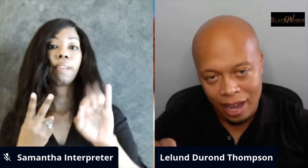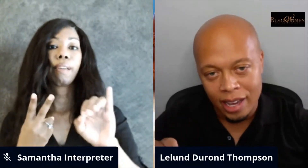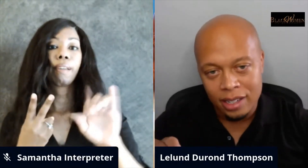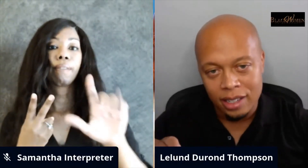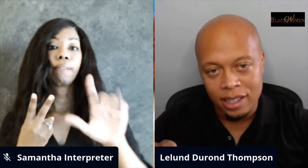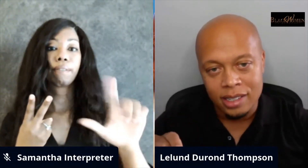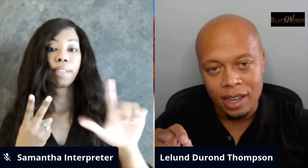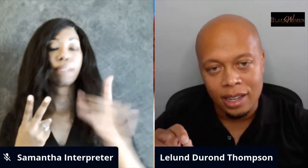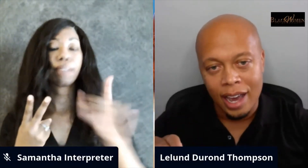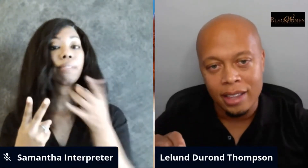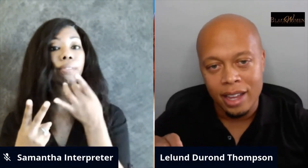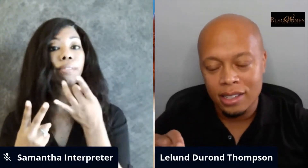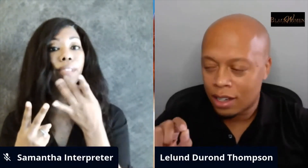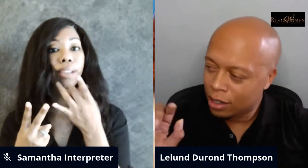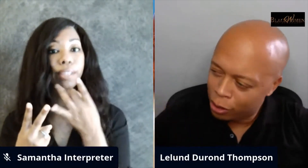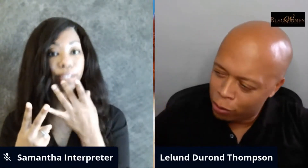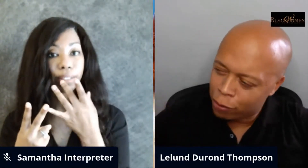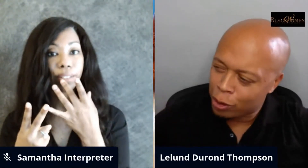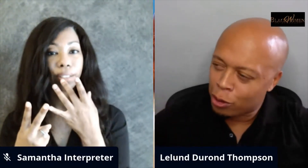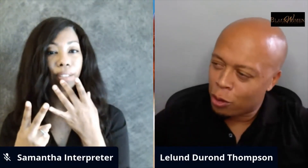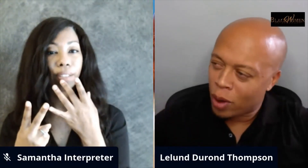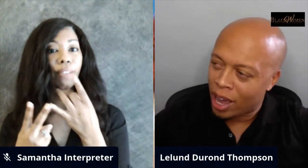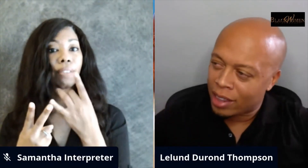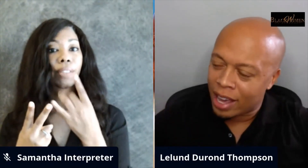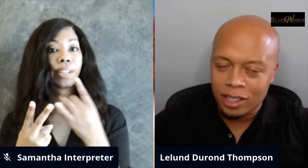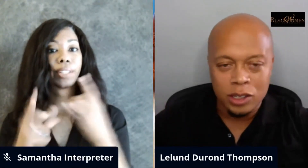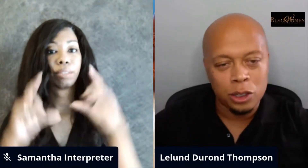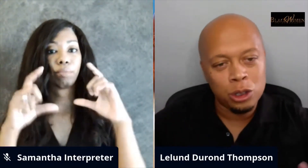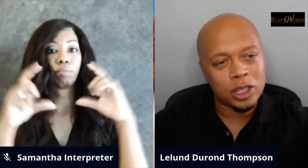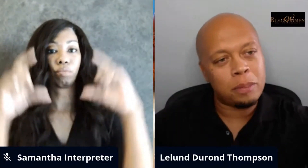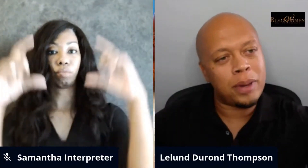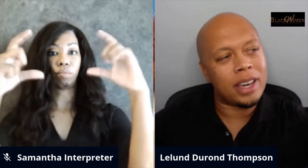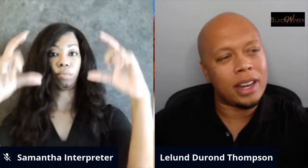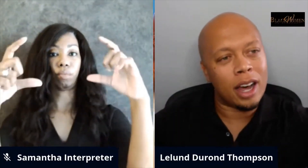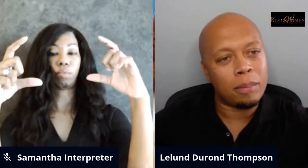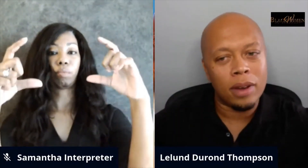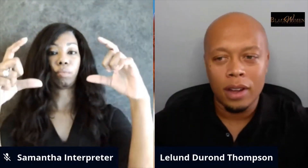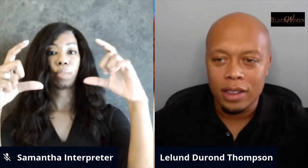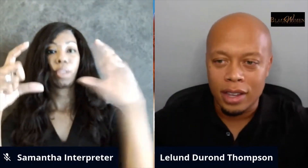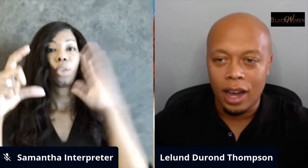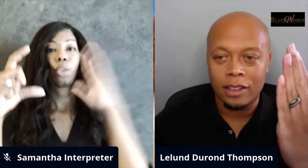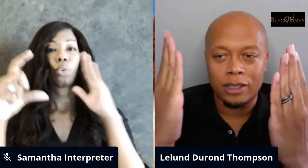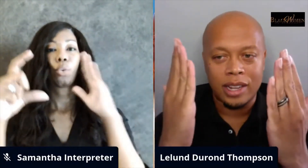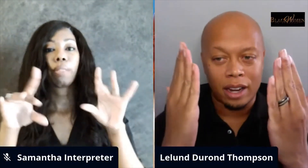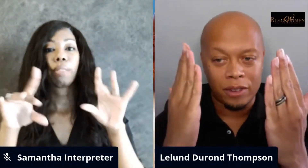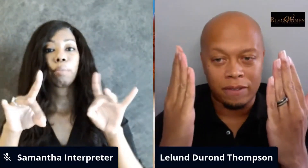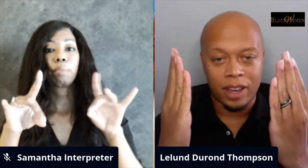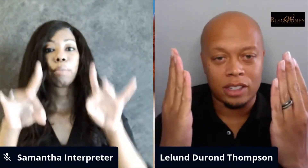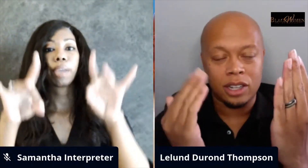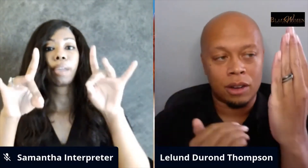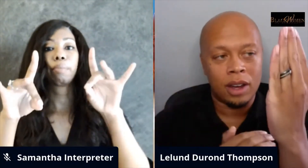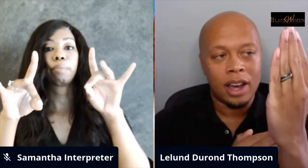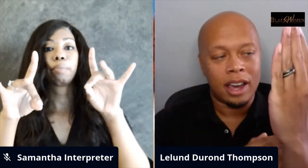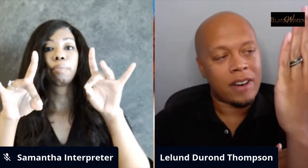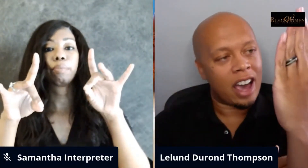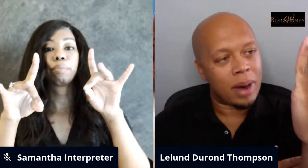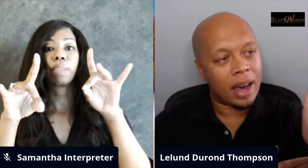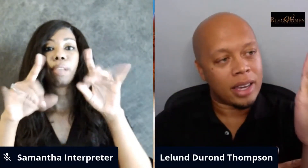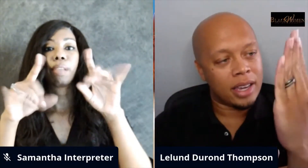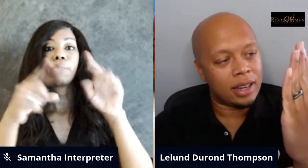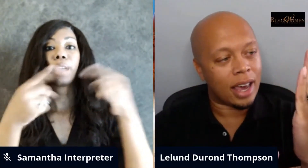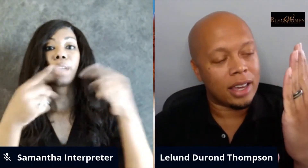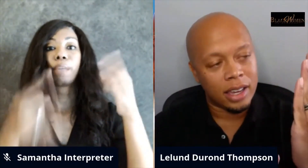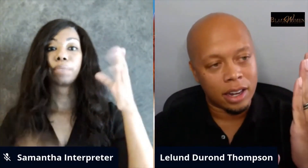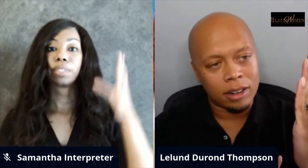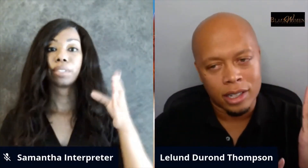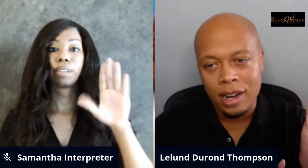fill light is a light that's a little further away that is usually picking up the other side of your face. So if I have my